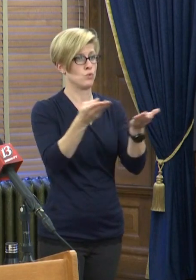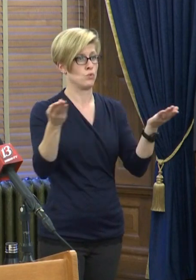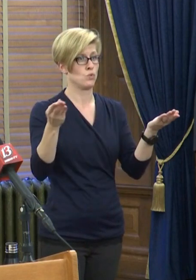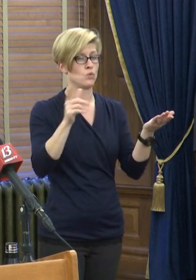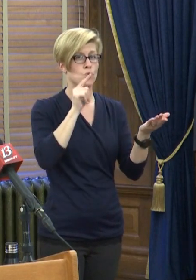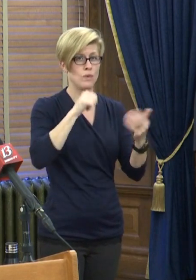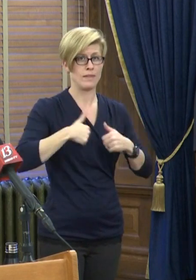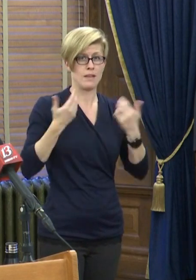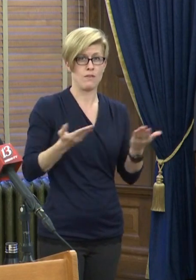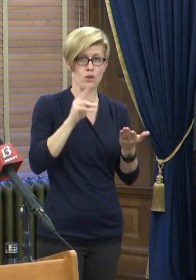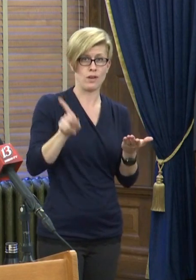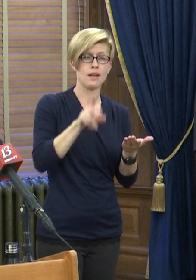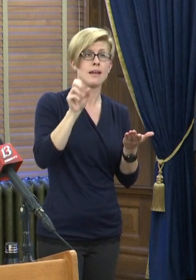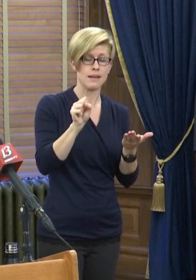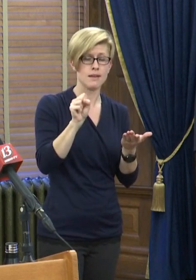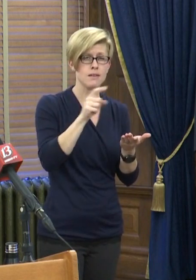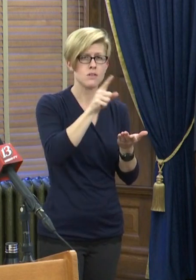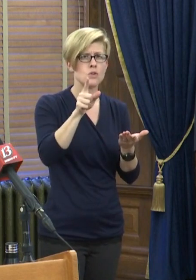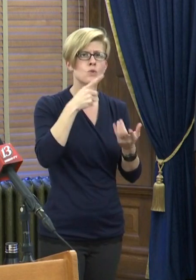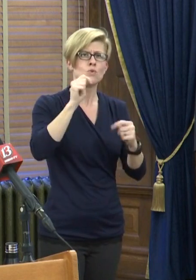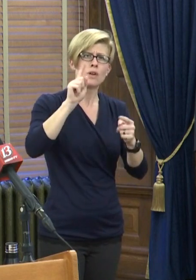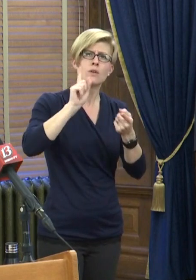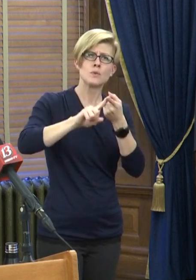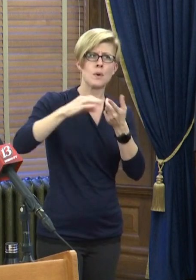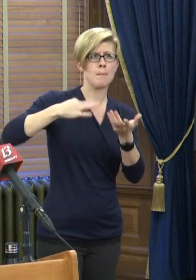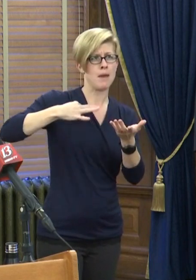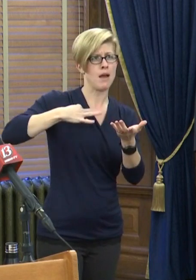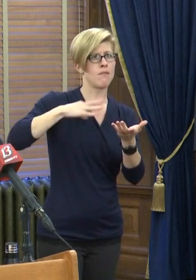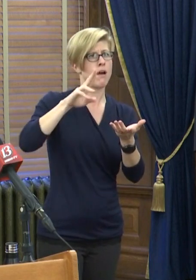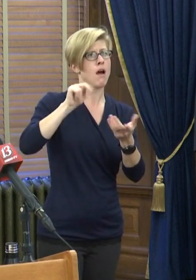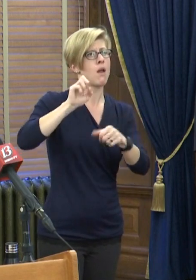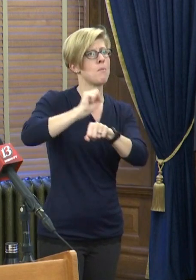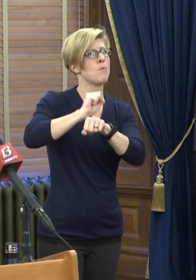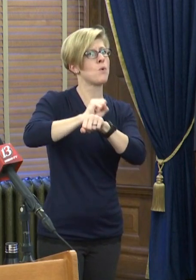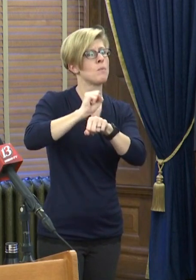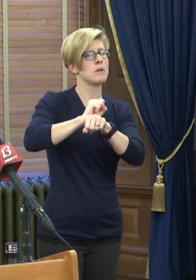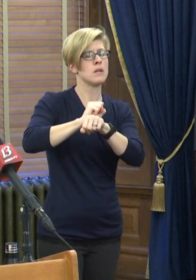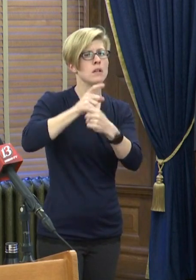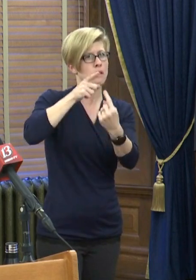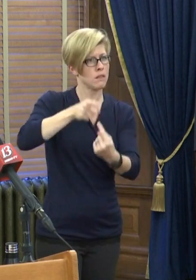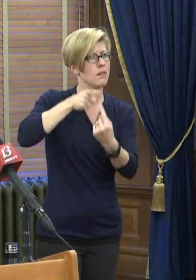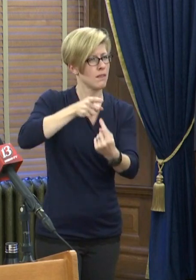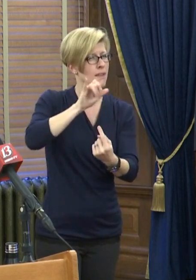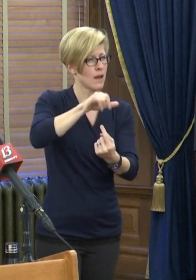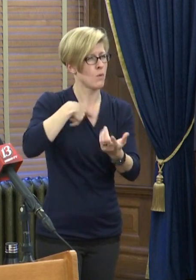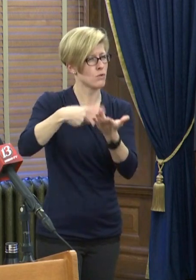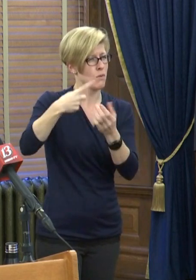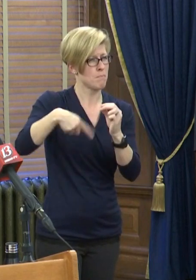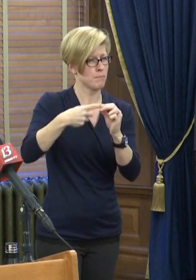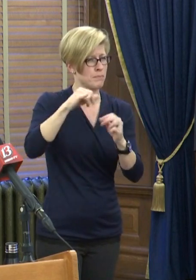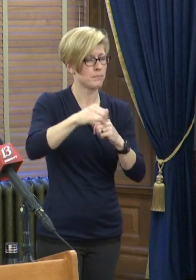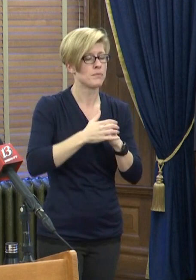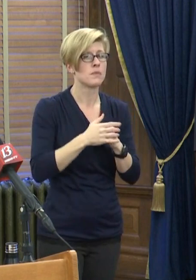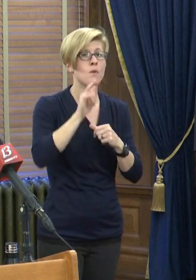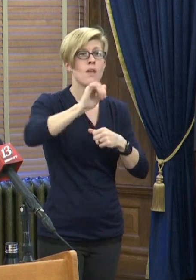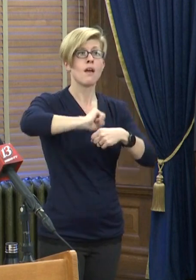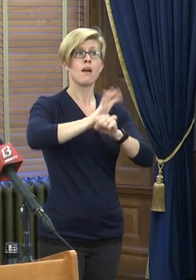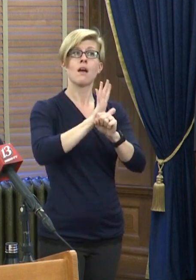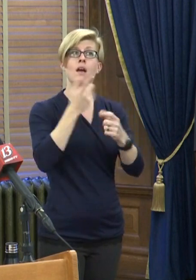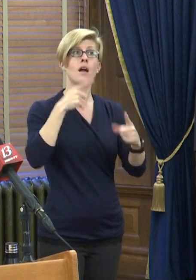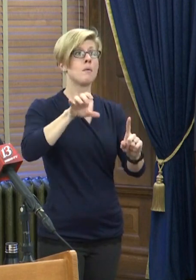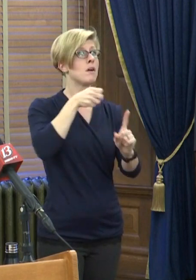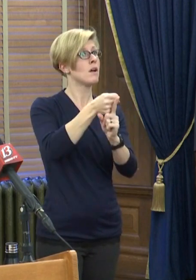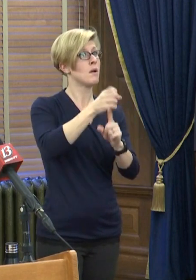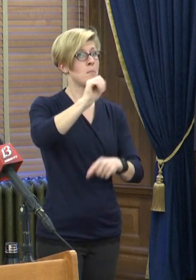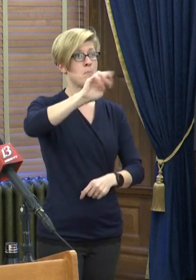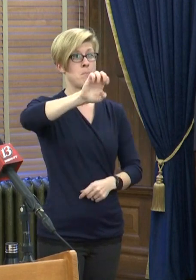encountered problems trying to access our unemployment benefit system. You know, when the pandemic began in March,